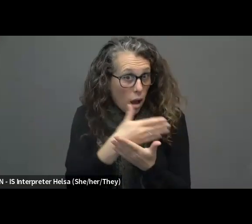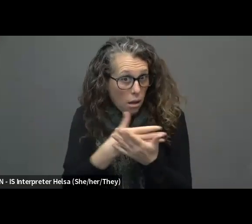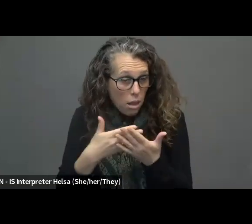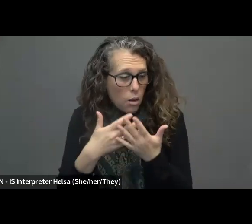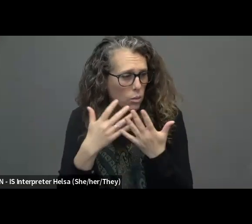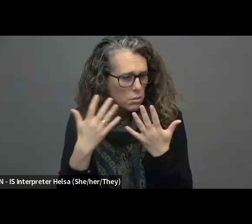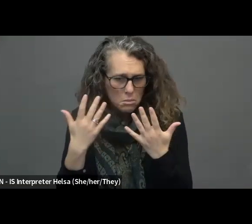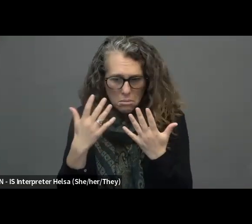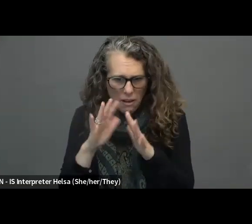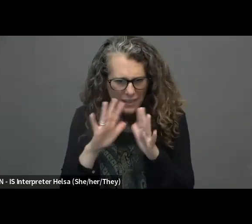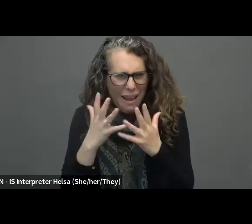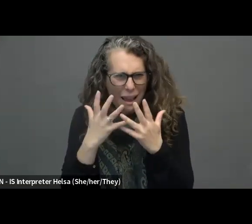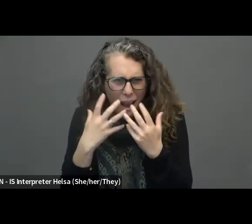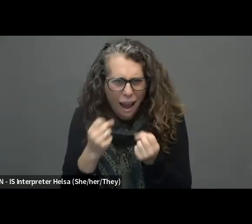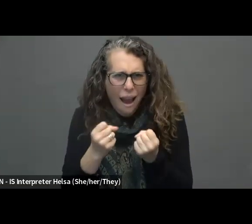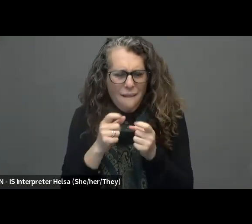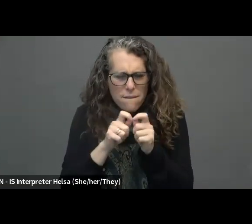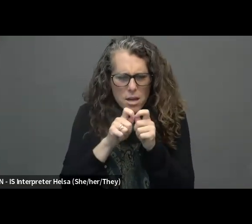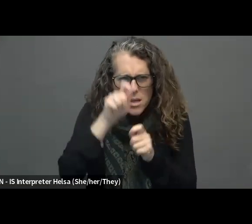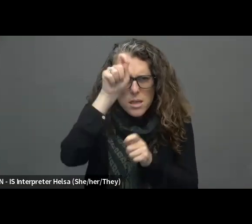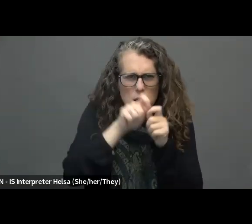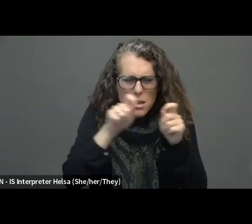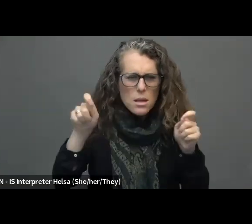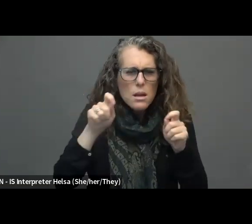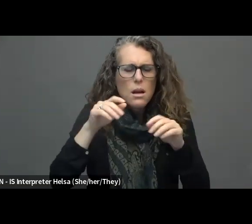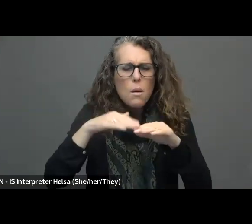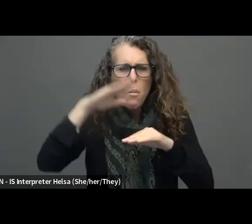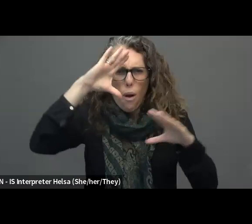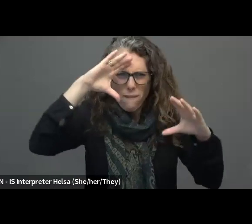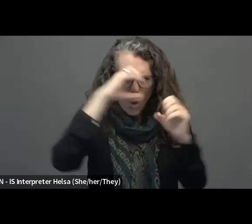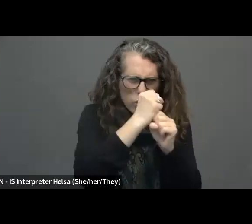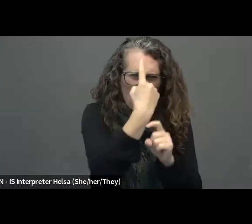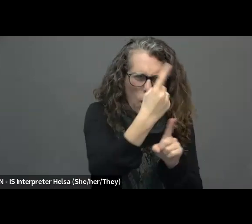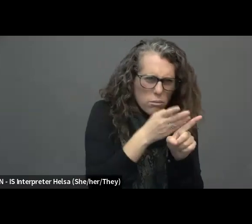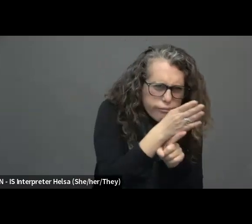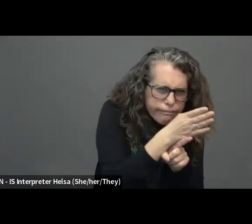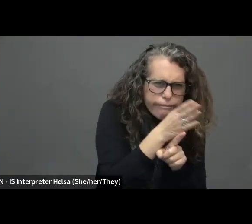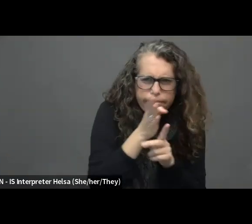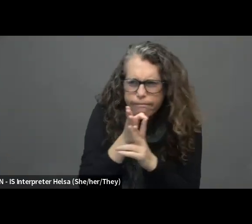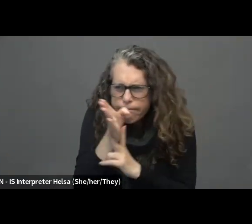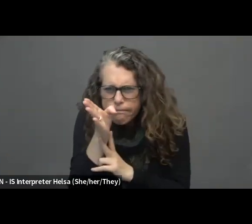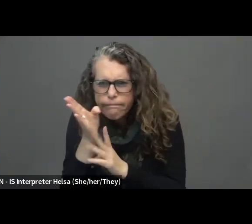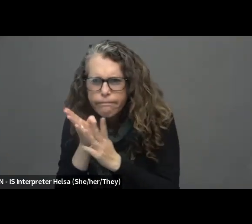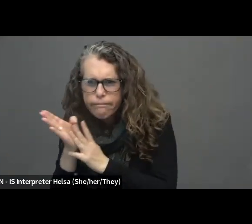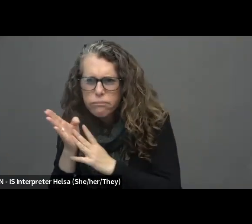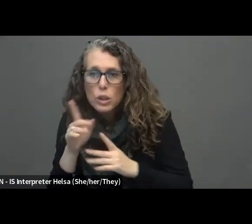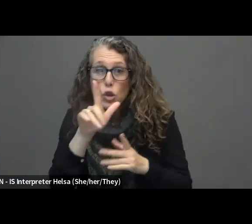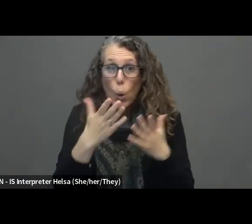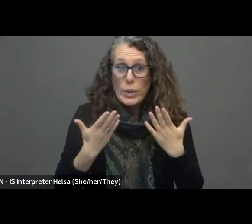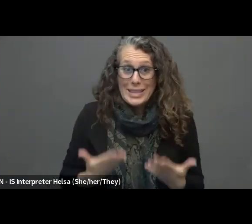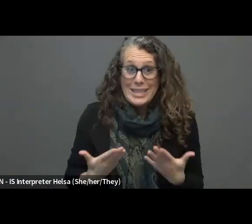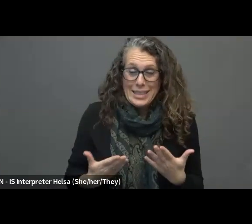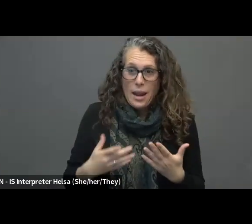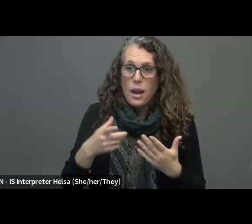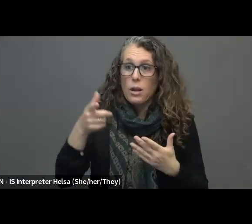are developed more for very specific purposes. So these scales that we saw today, I imagine they can be used for a range of purposes. They're more